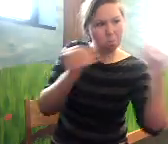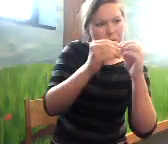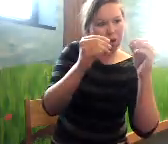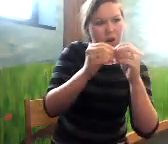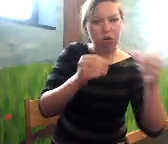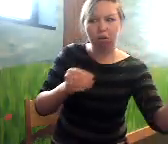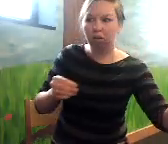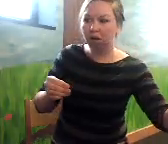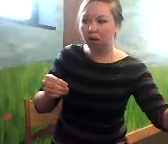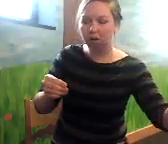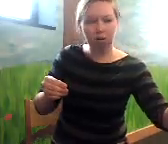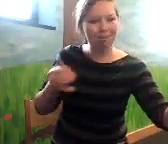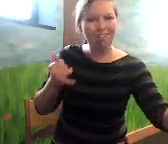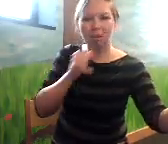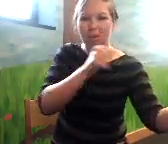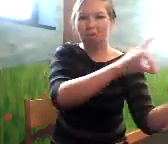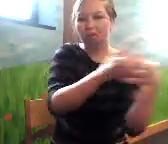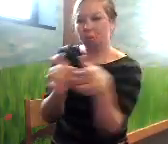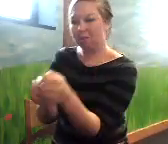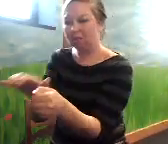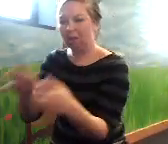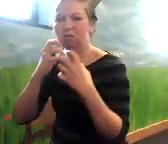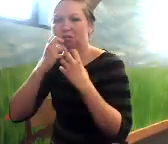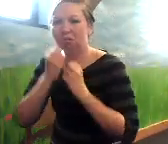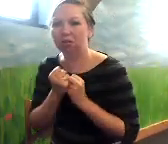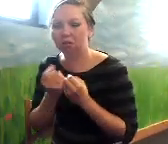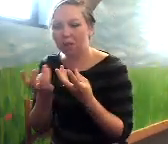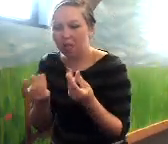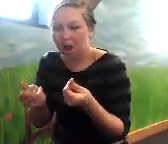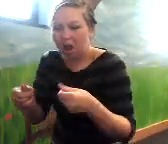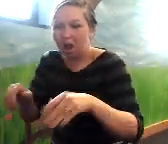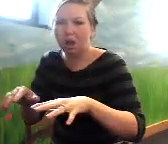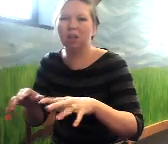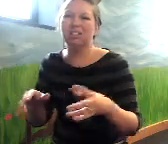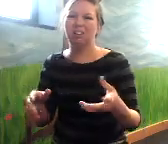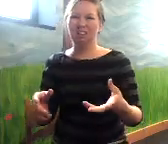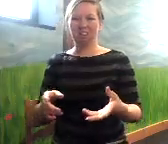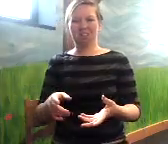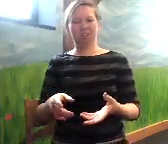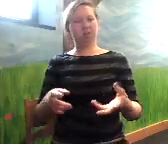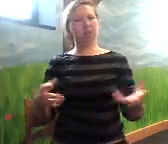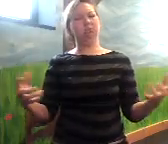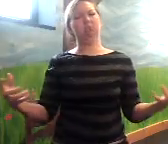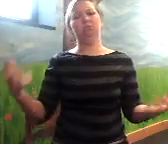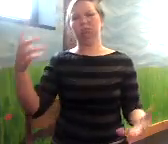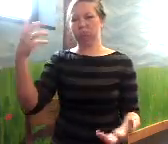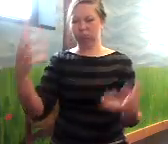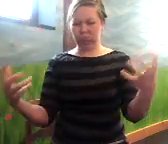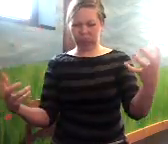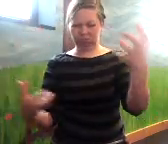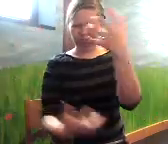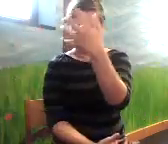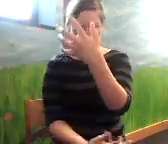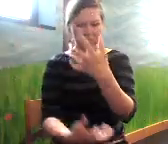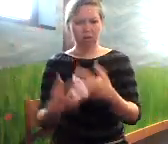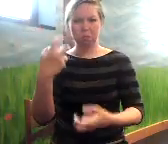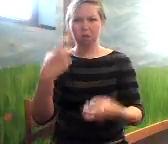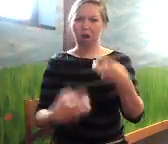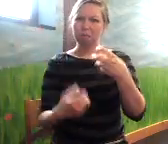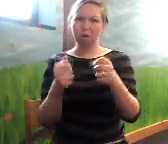Okay. All of those things will conspire as we look at these next few phases of American involvement. Phase